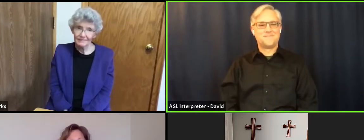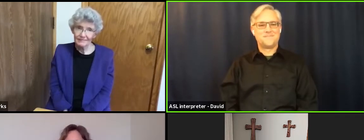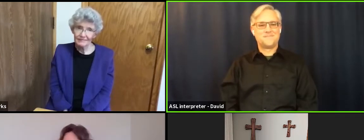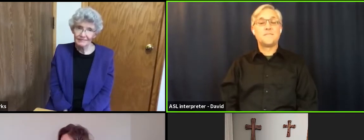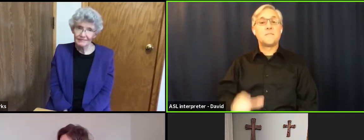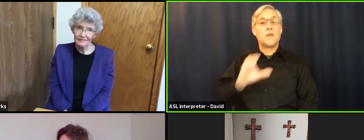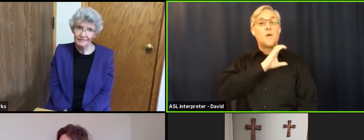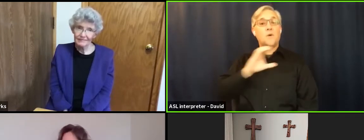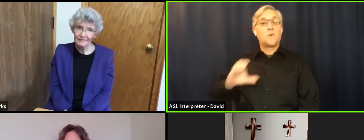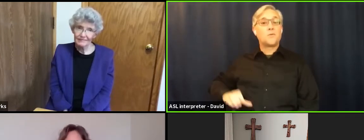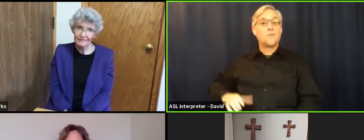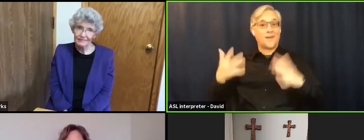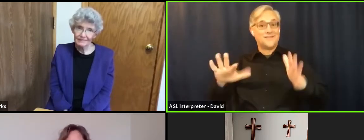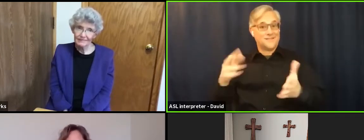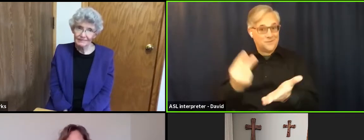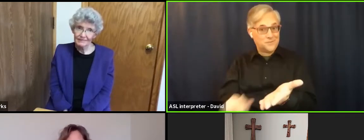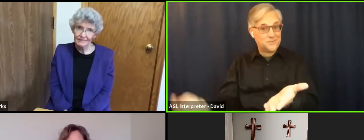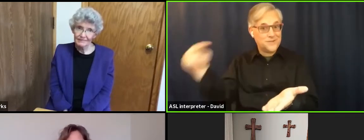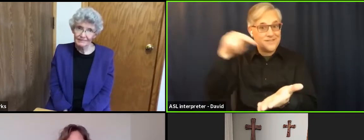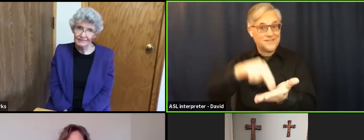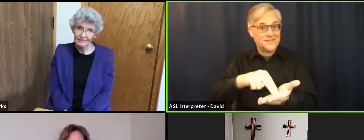Christ is risen.